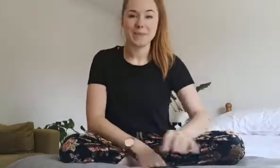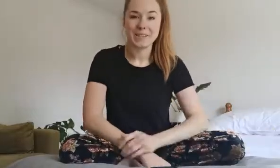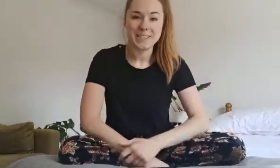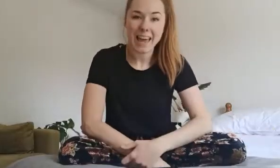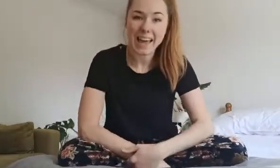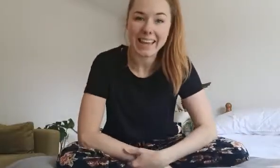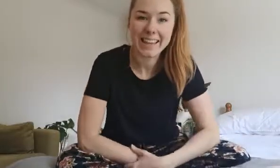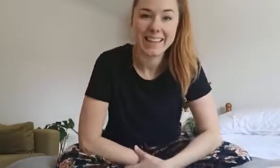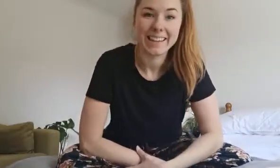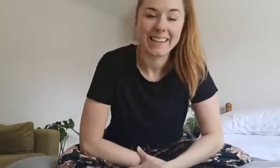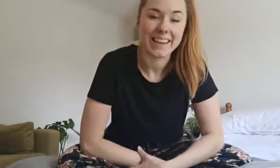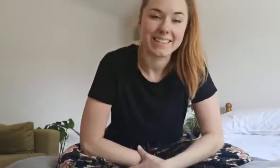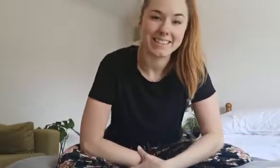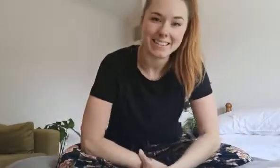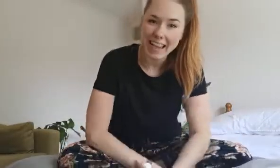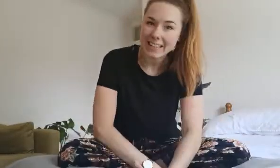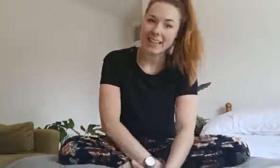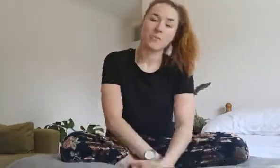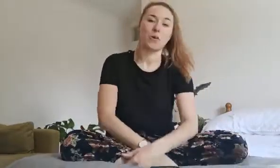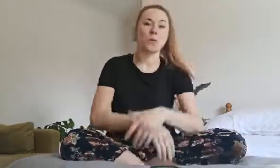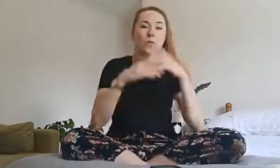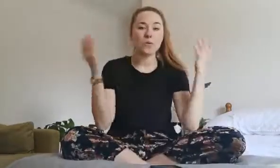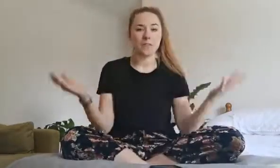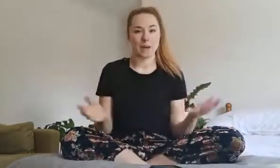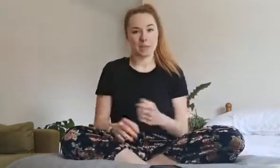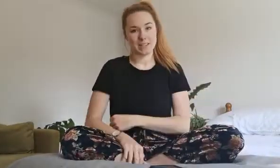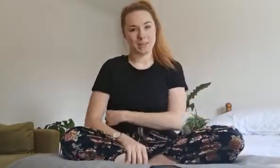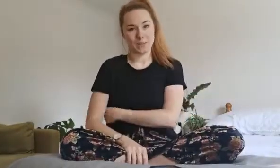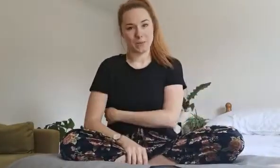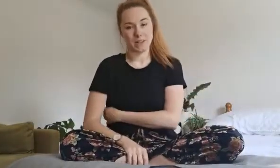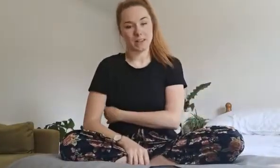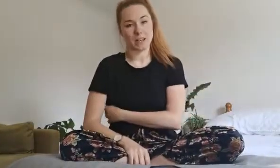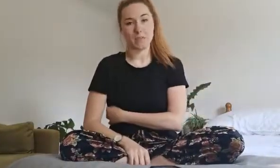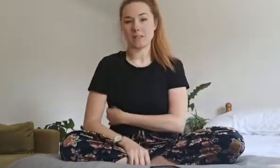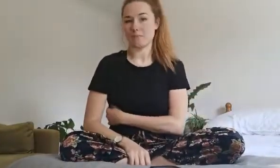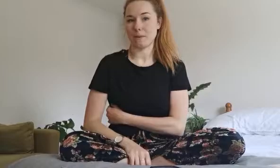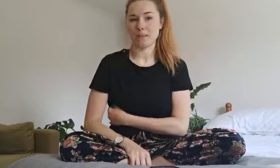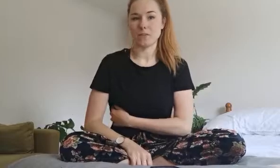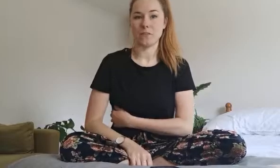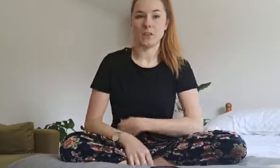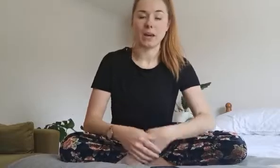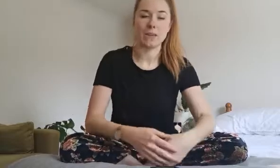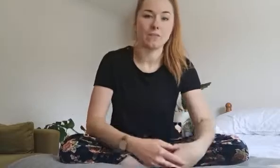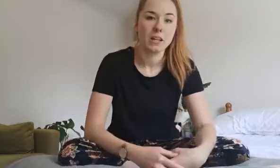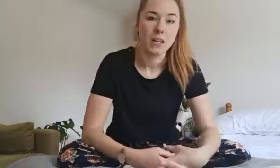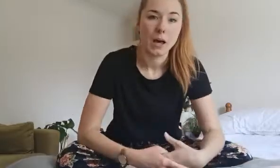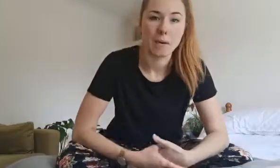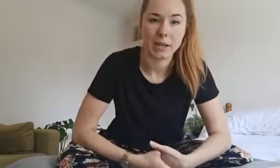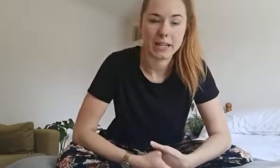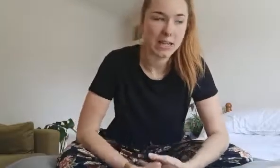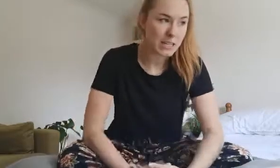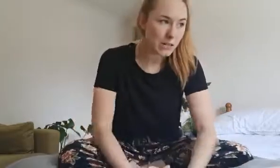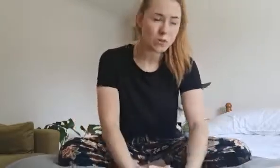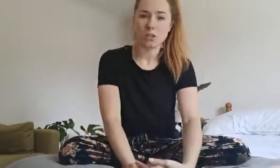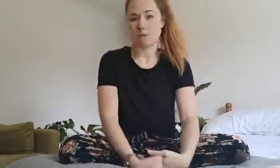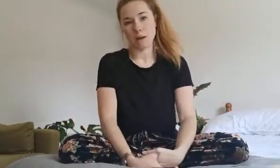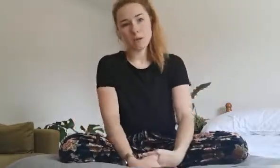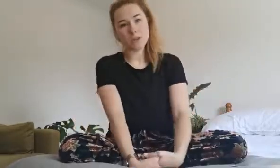Because that is exactly what all families do at night time. It doesn't matter if you have a mummy and a daddy, or just a mummy or